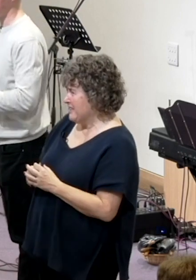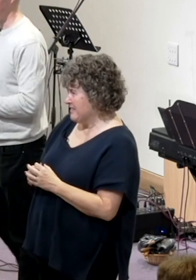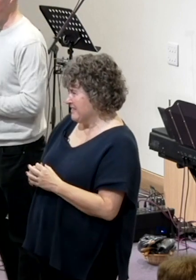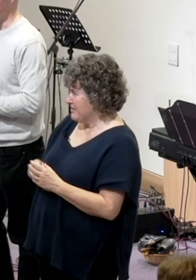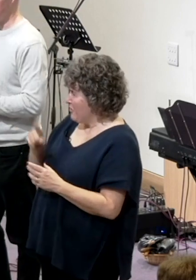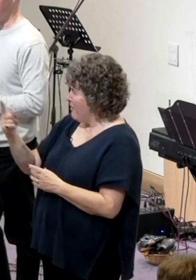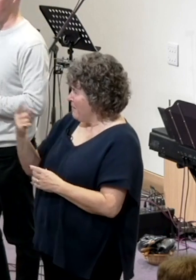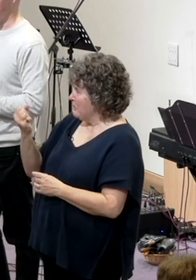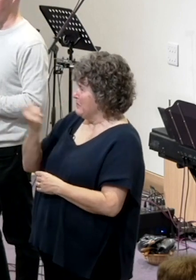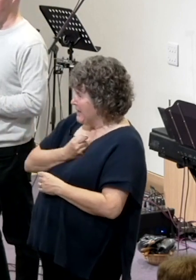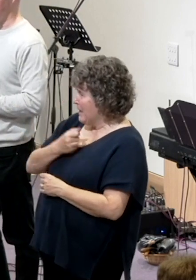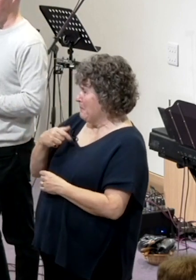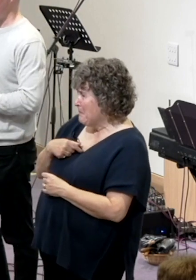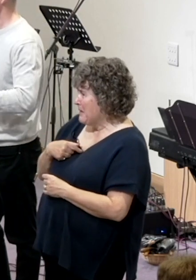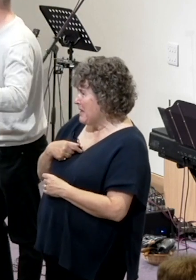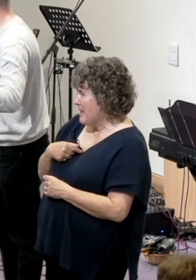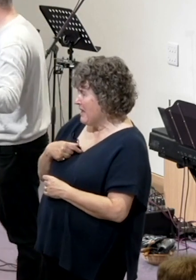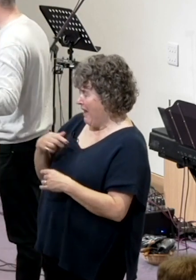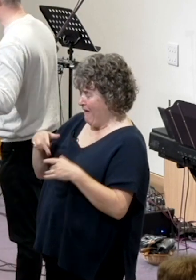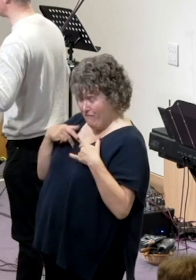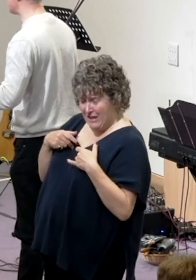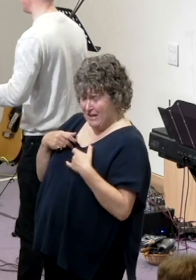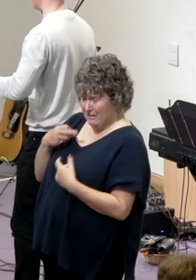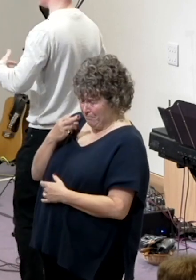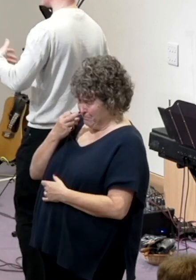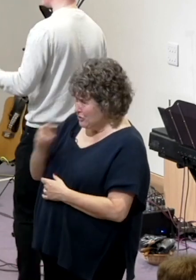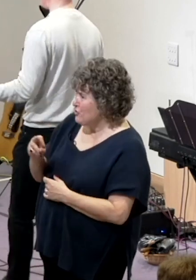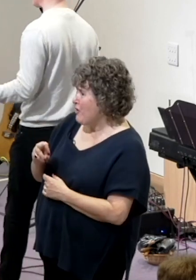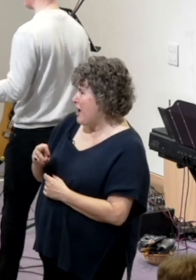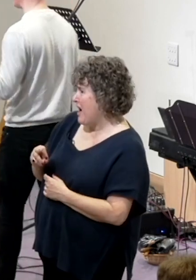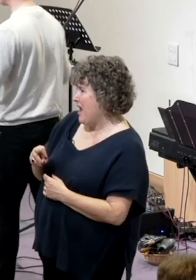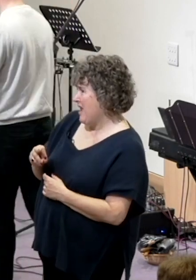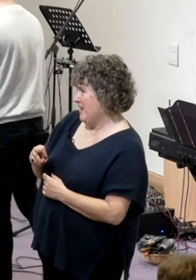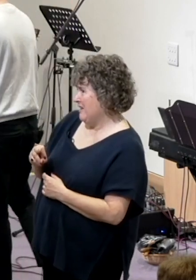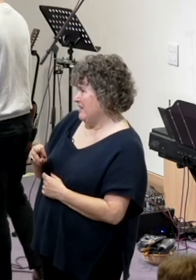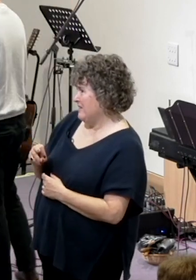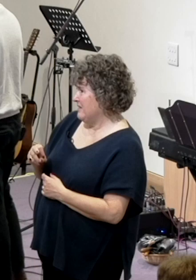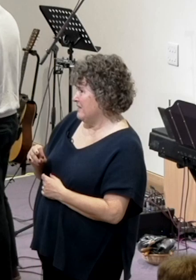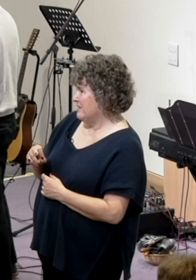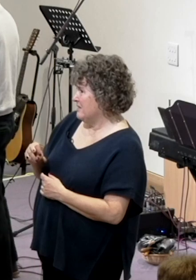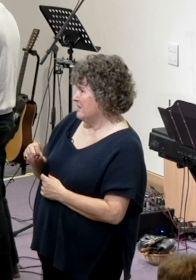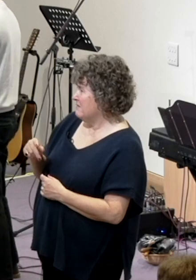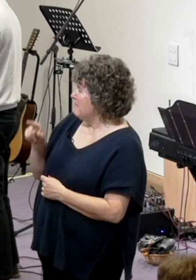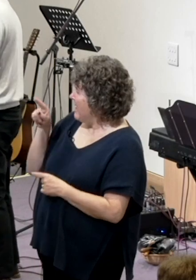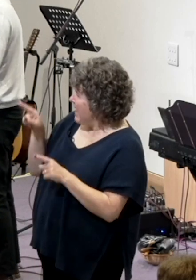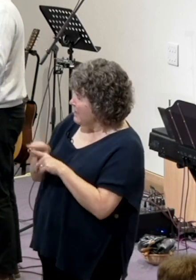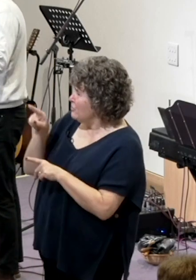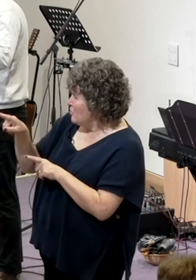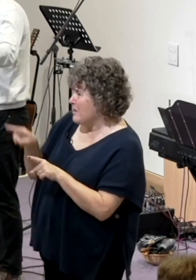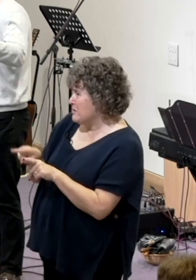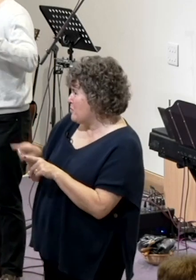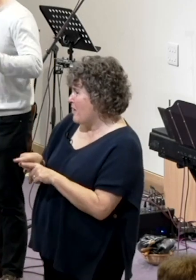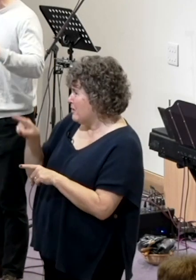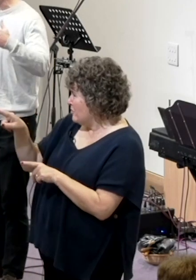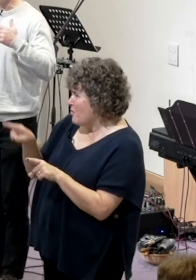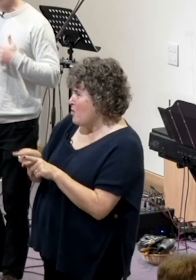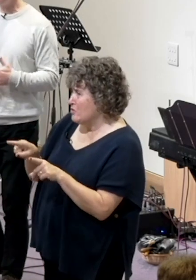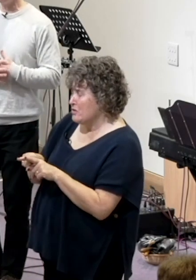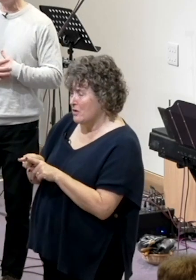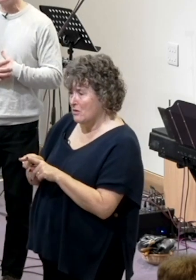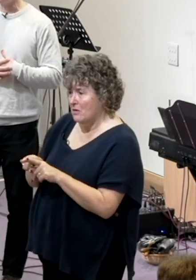the conspirators. And when he says "et tu, Brute," it's an expression of betrayal. And the fact that the